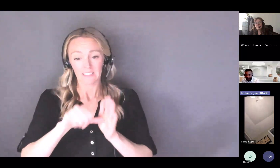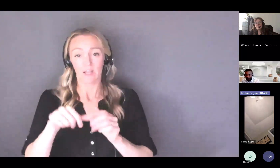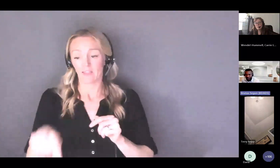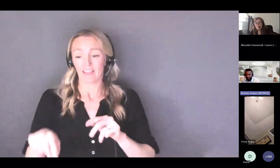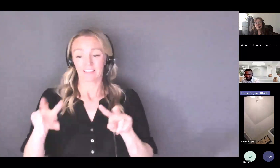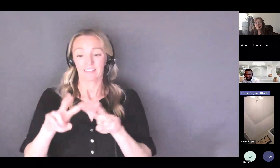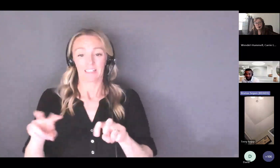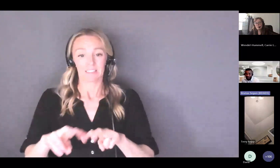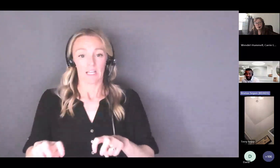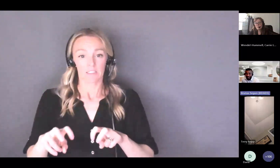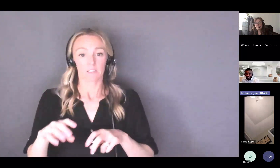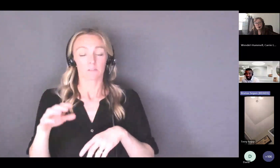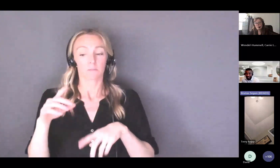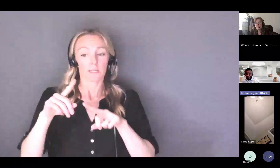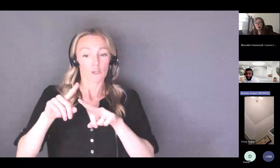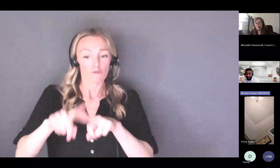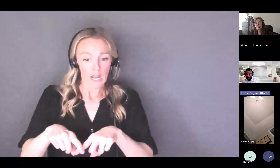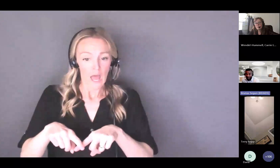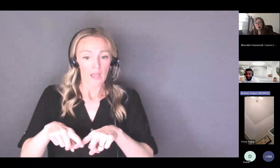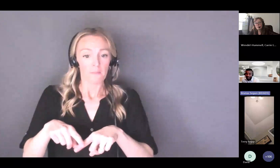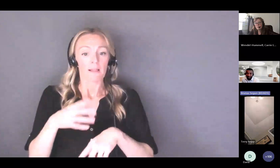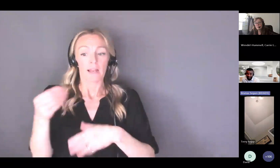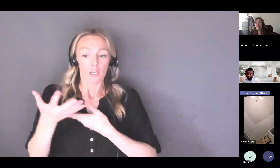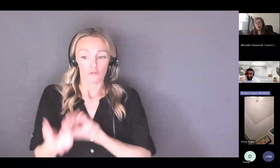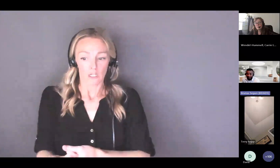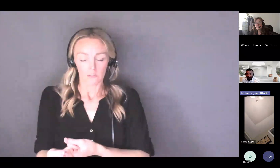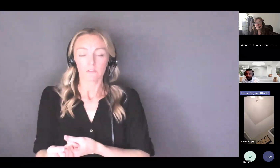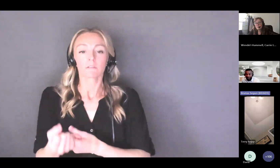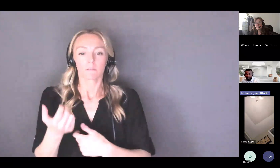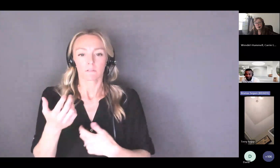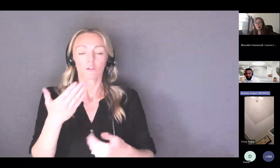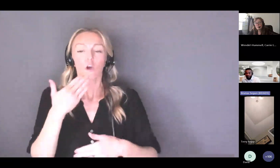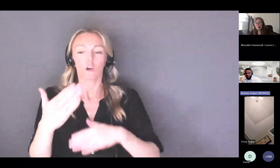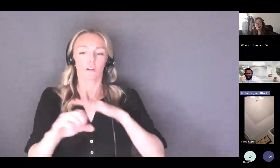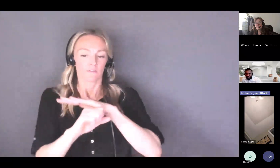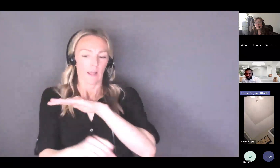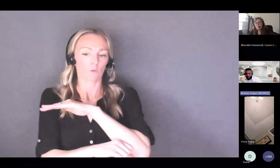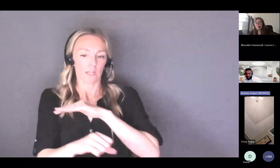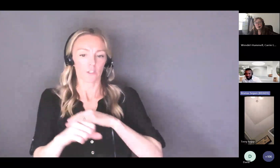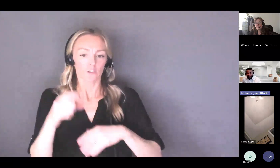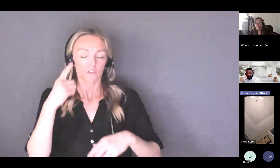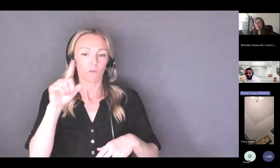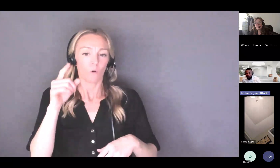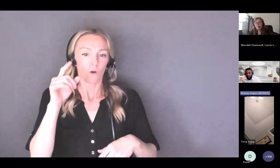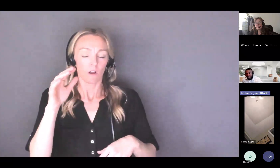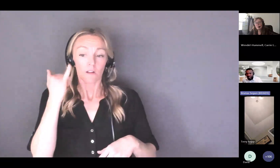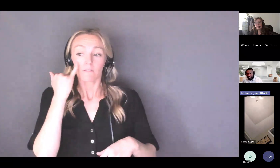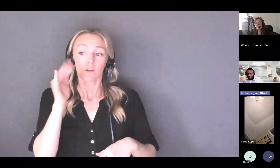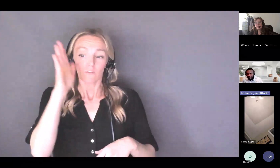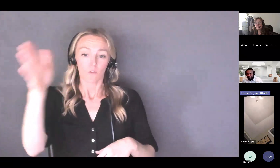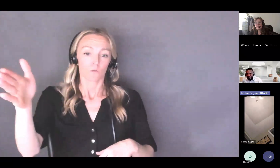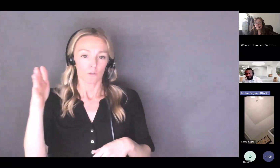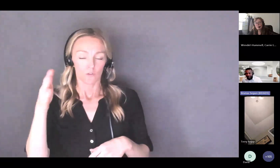assessments, the trustworthiness also gives us a good ground in the event that in the future, you know, we start seeing that drive